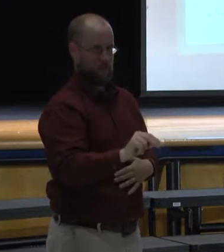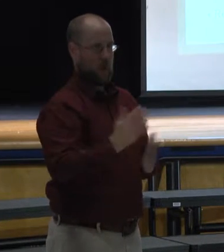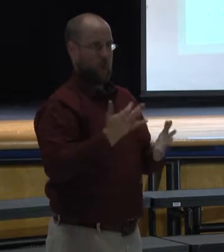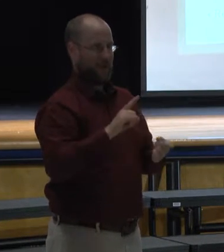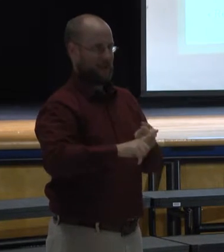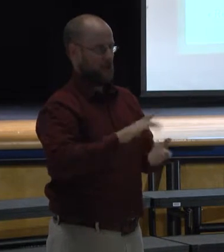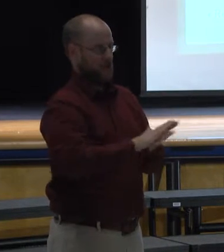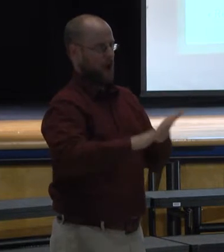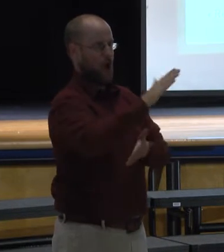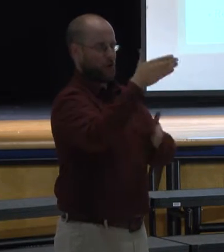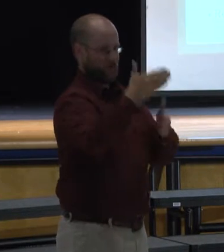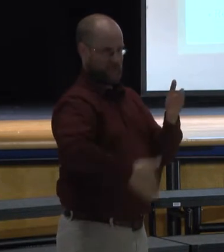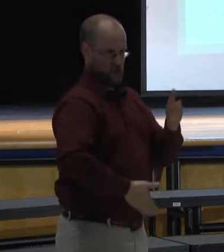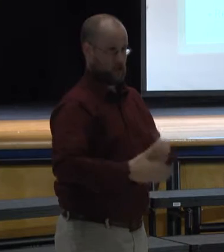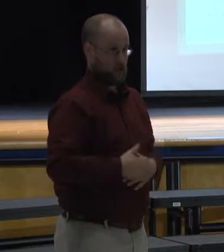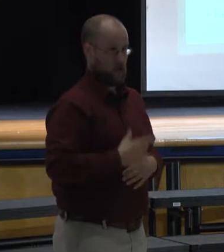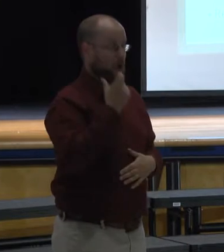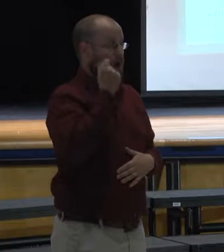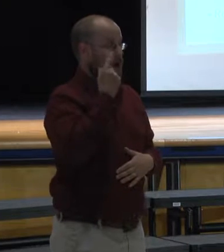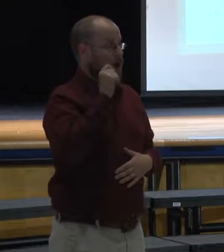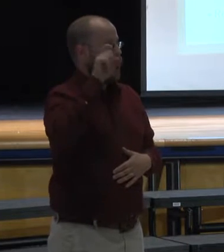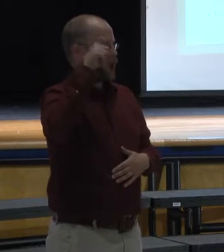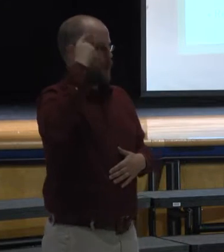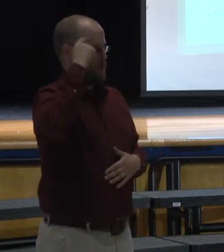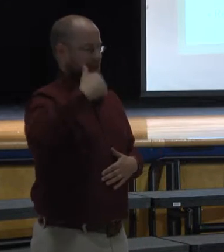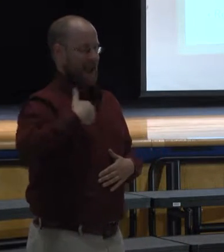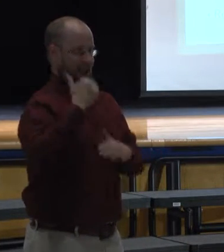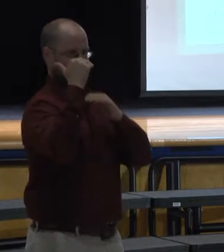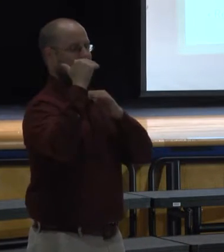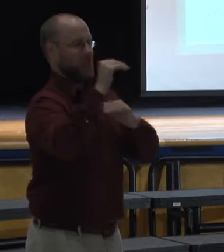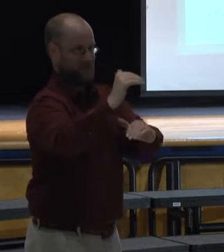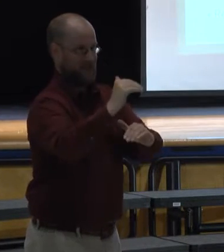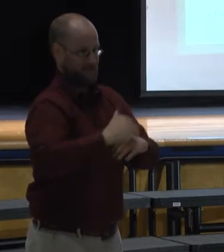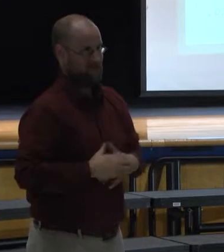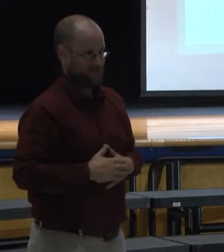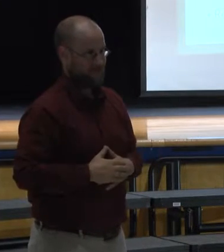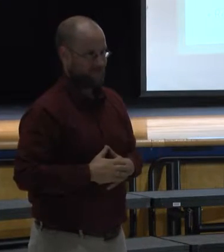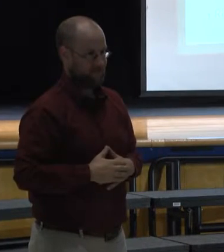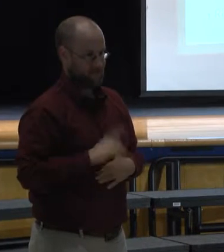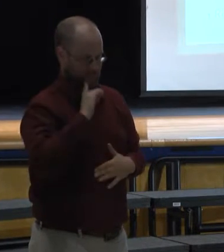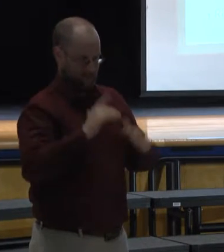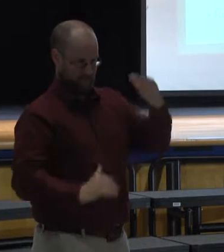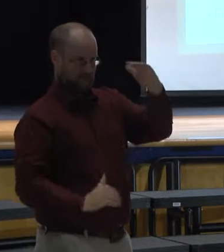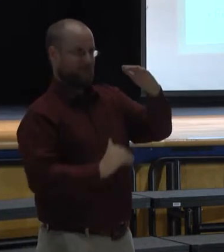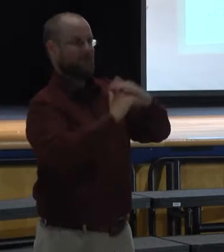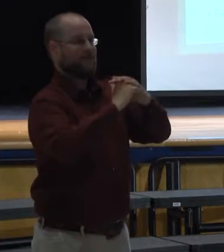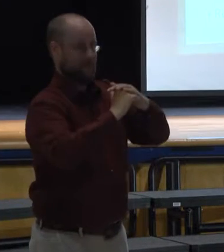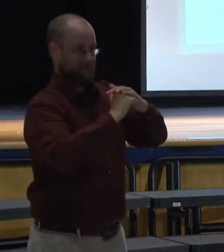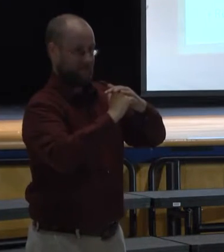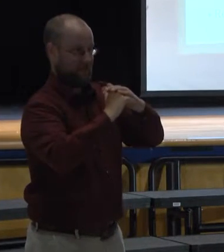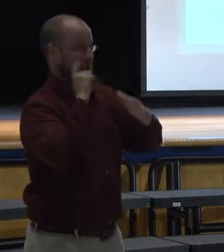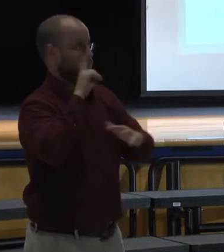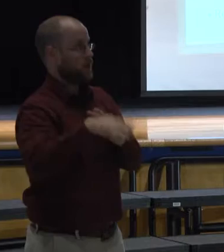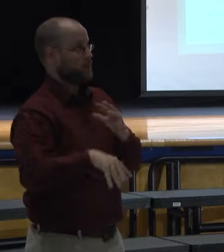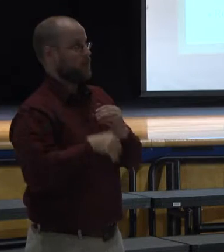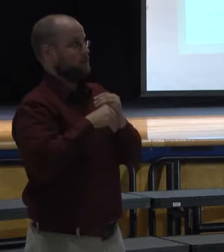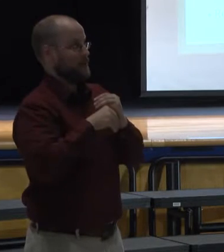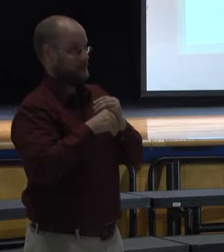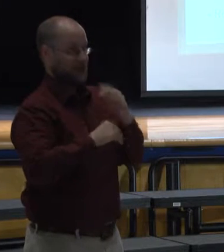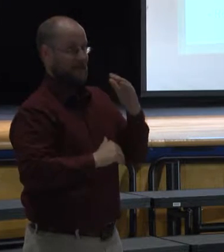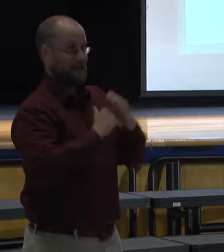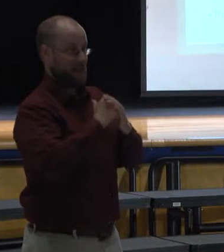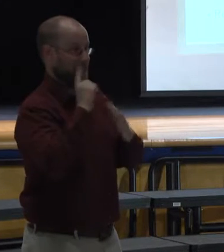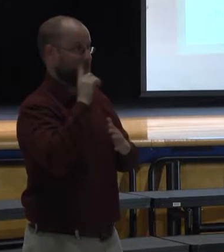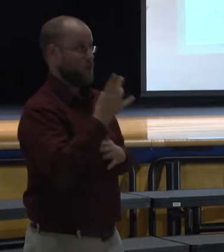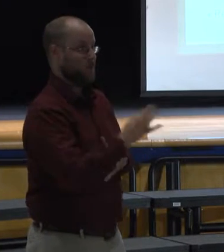sets limits on the amount of subsidized loan money even need-based families can get each year. The subsidized limit for a freshman